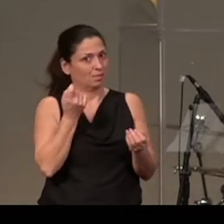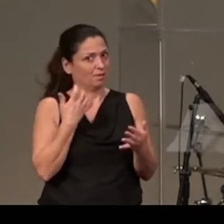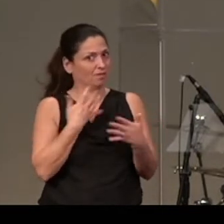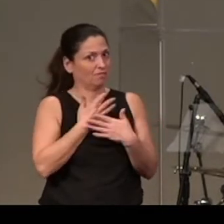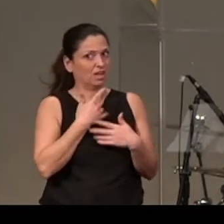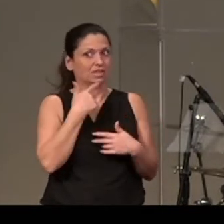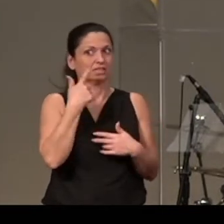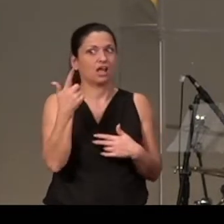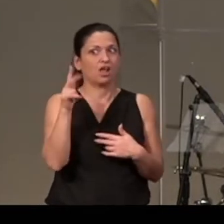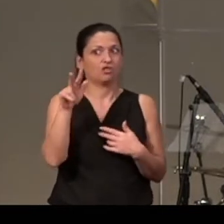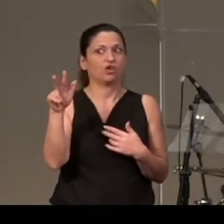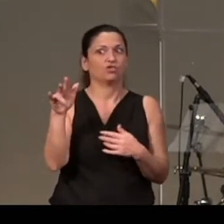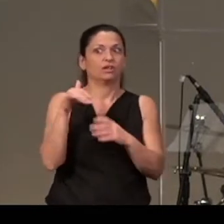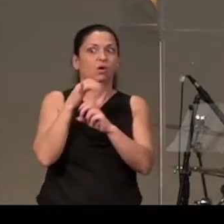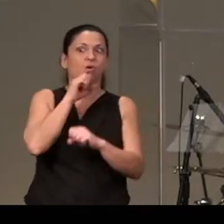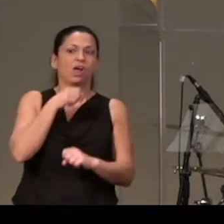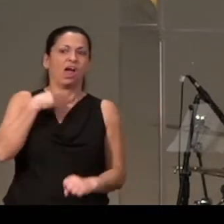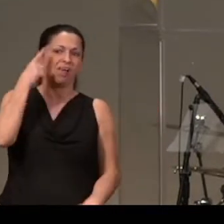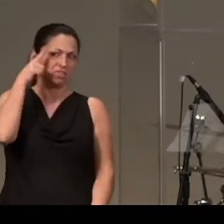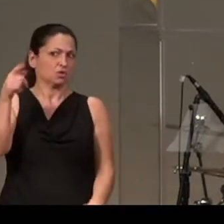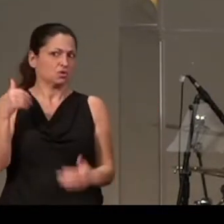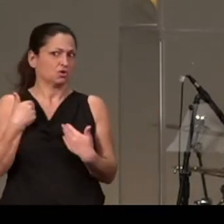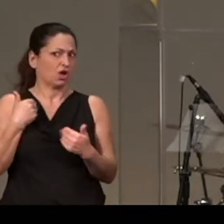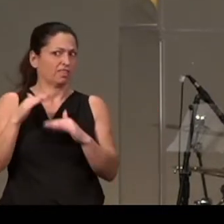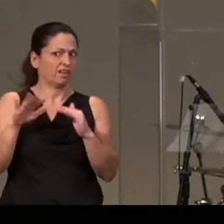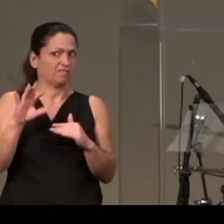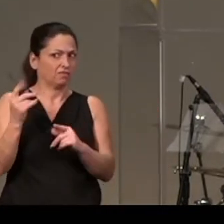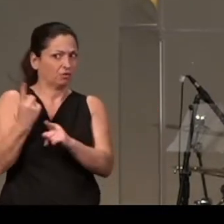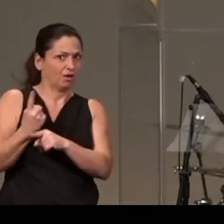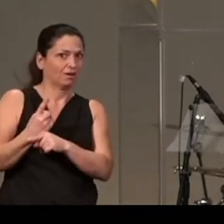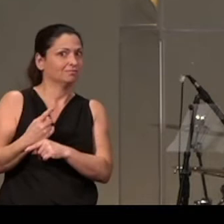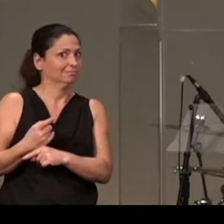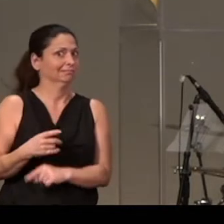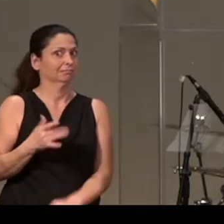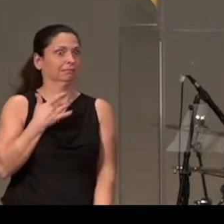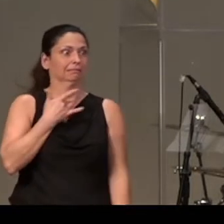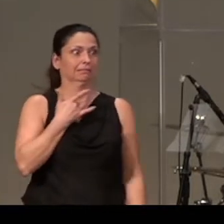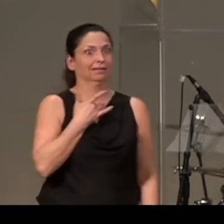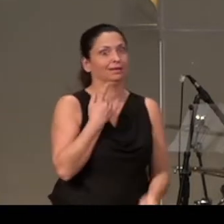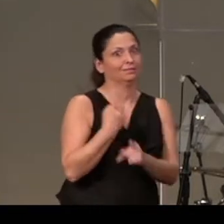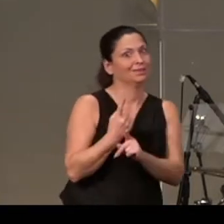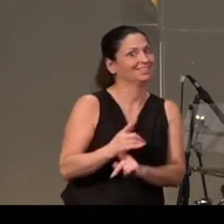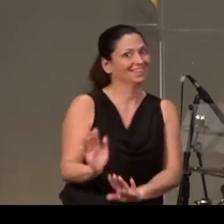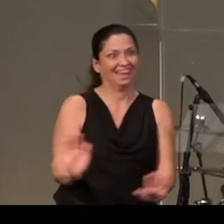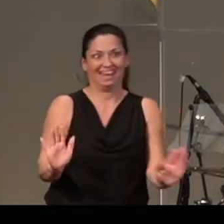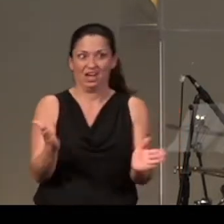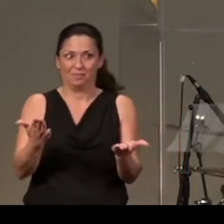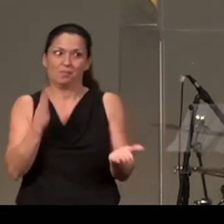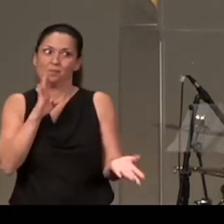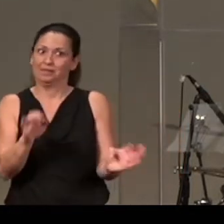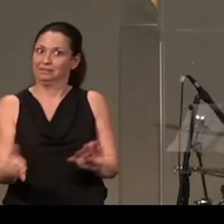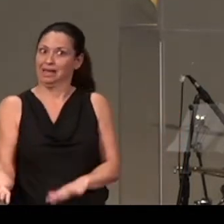33-year-old lady, I think you're younger than 50, aren't you? You might end up dead.